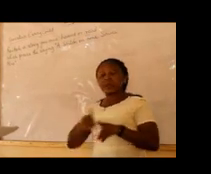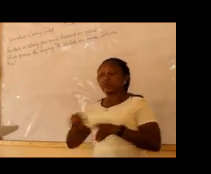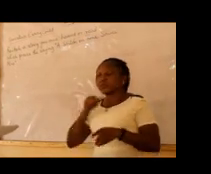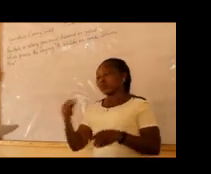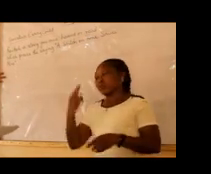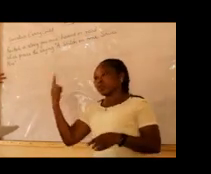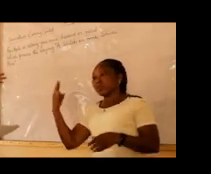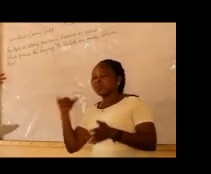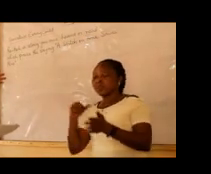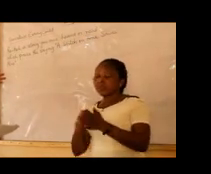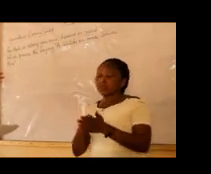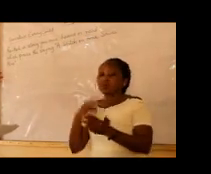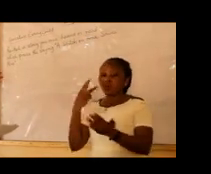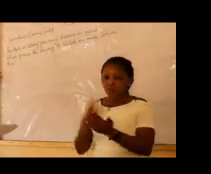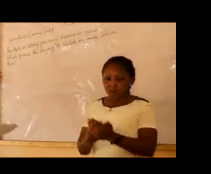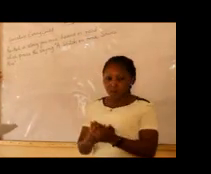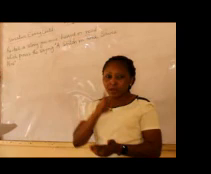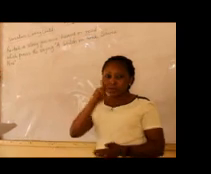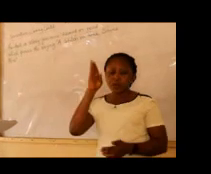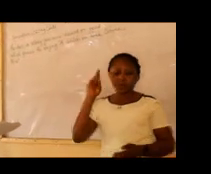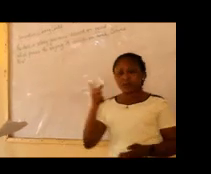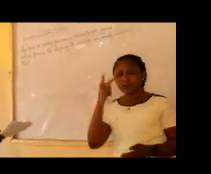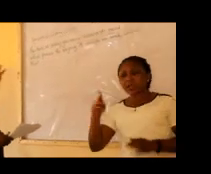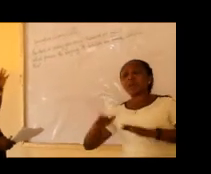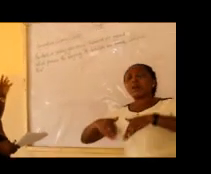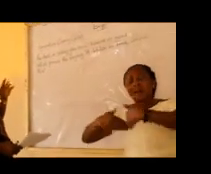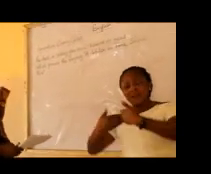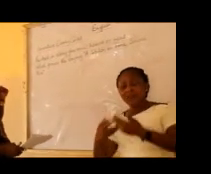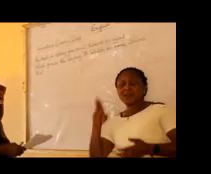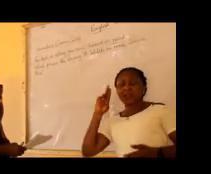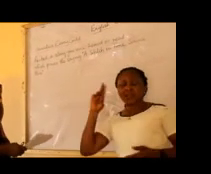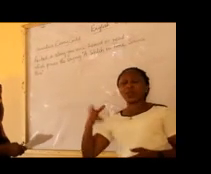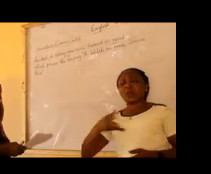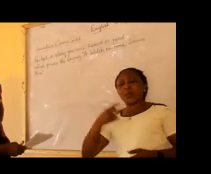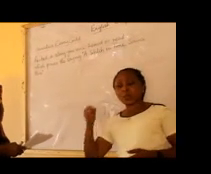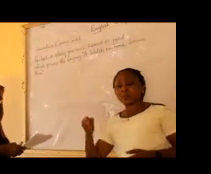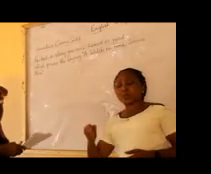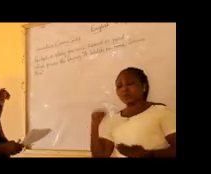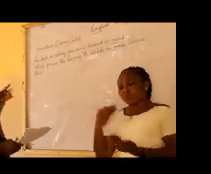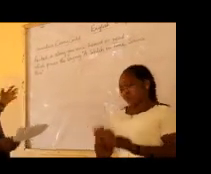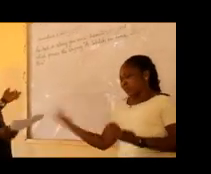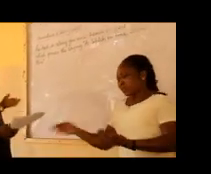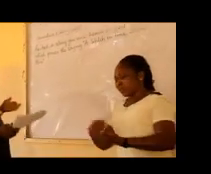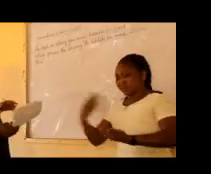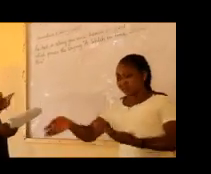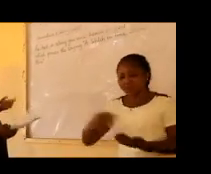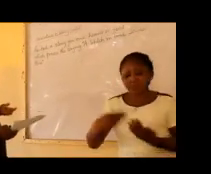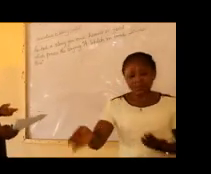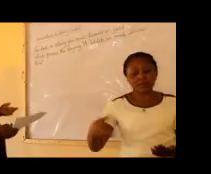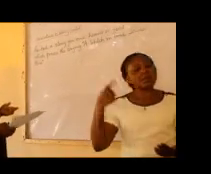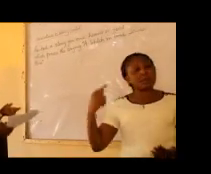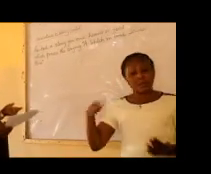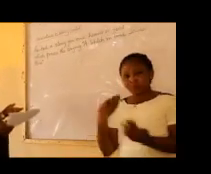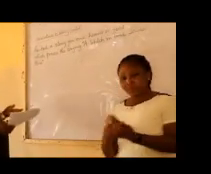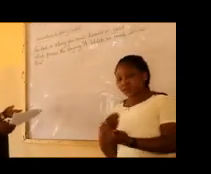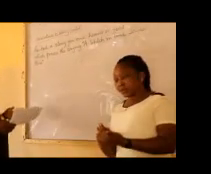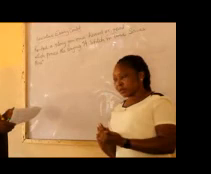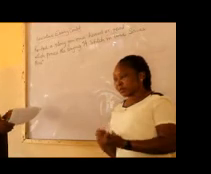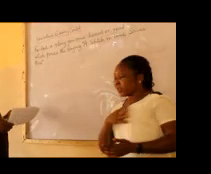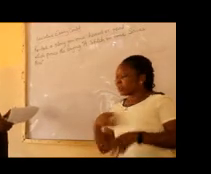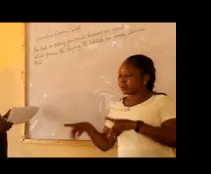how he was squandering the money. That's the picture you have in mind. How he was